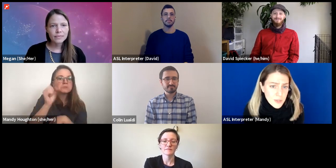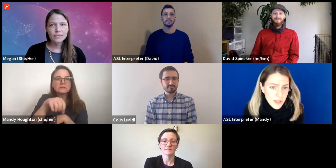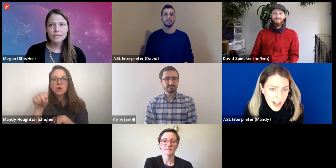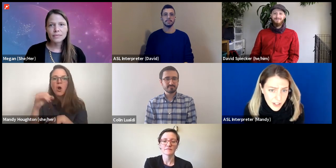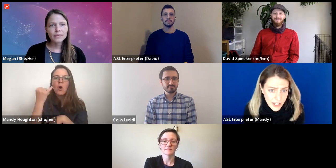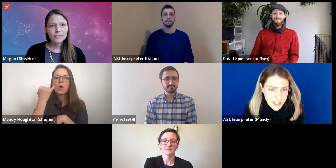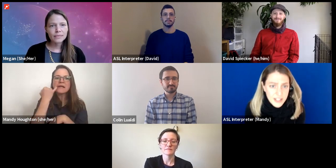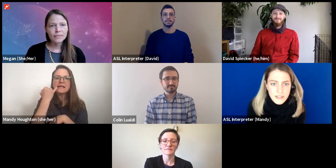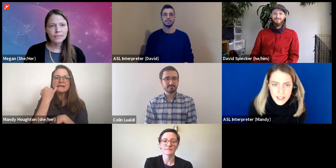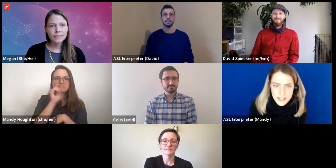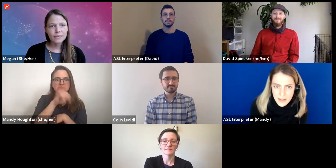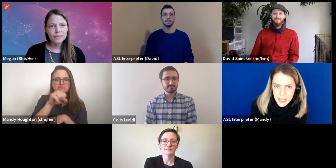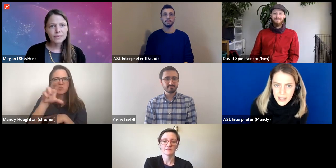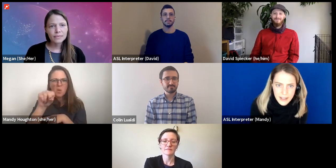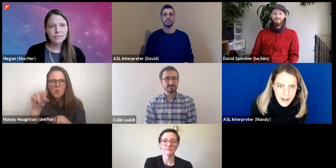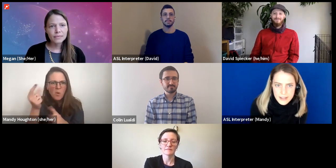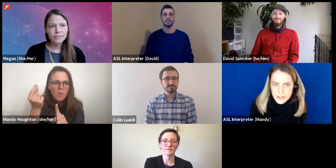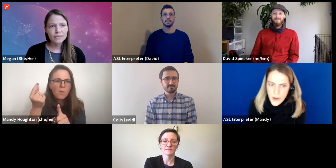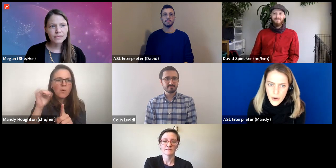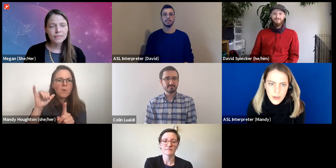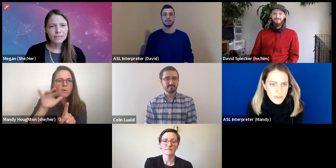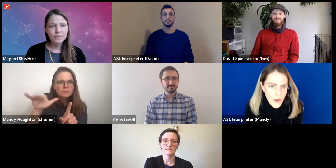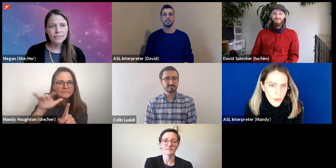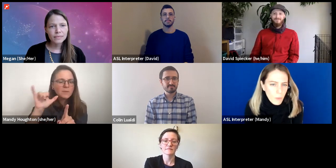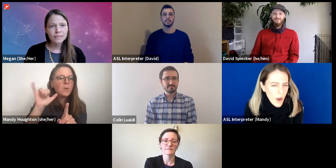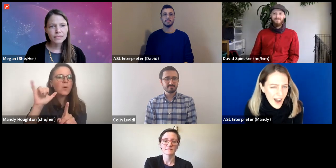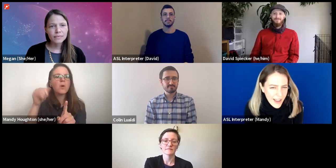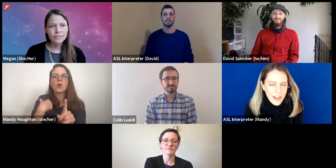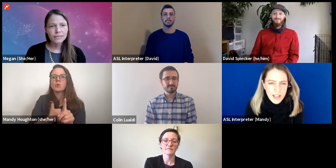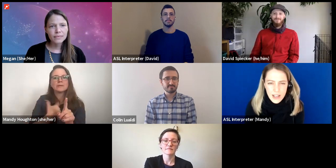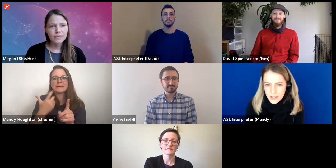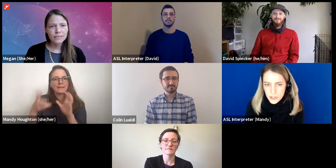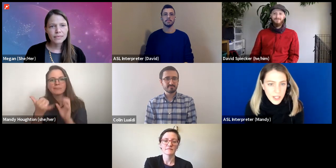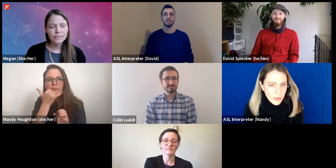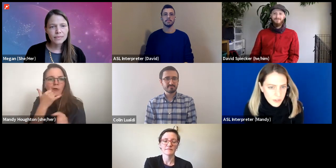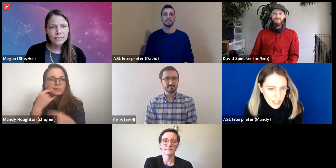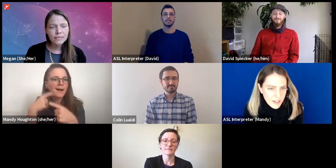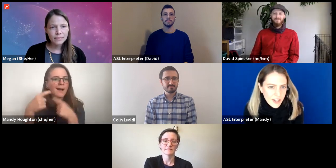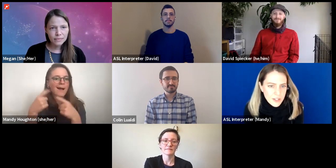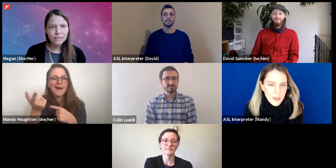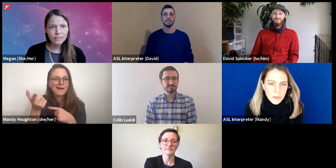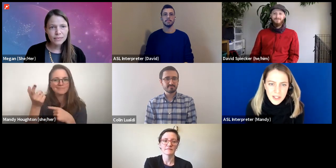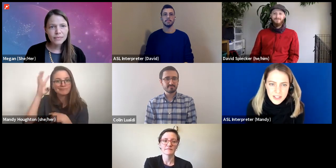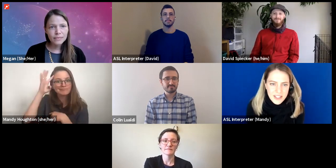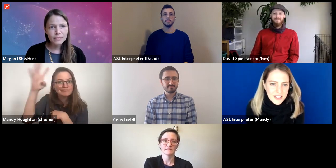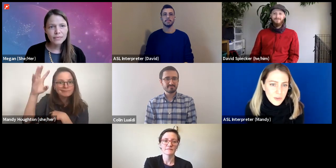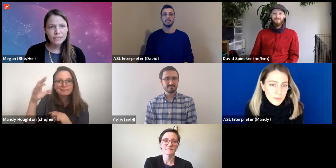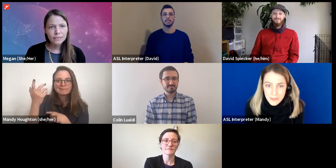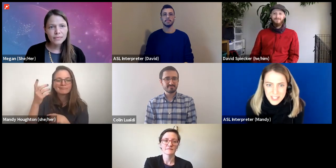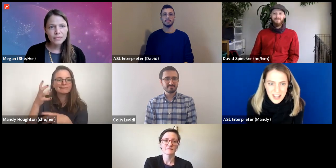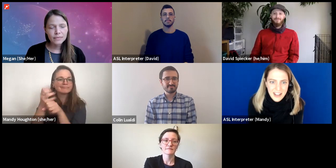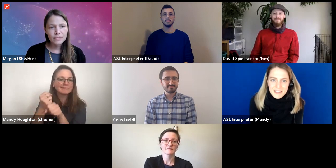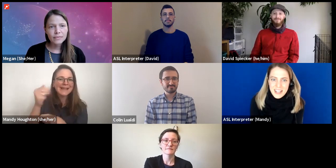it conceptually accurate? Does it convey the same meaning? Yes, no. If no, why? Do we only rely on finger spelled words? Is